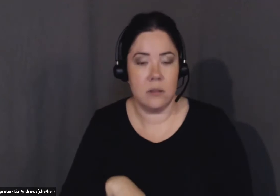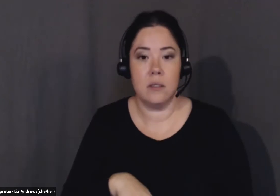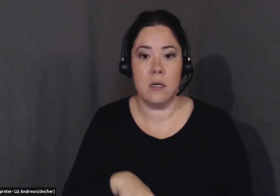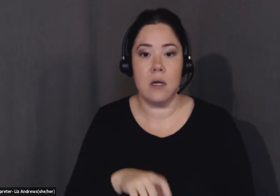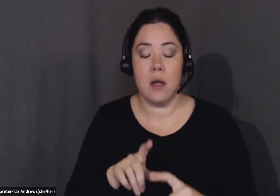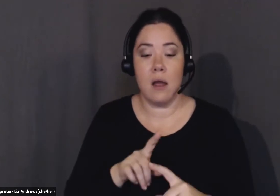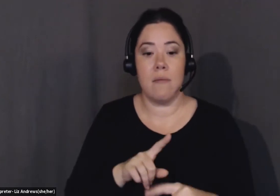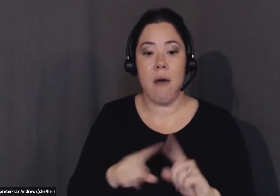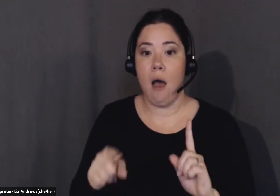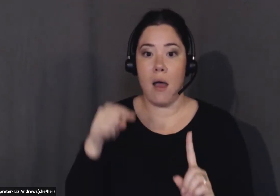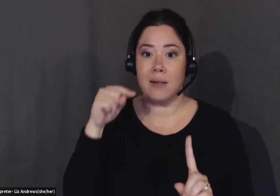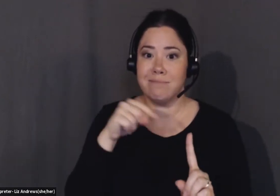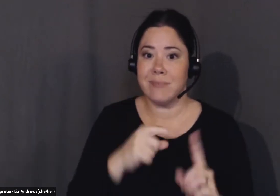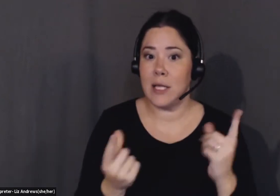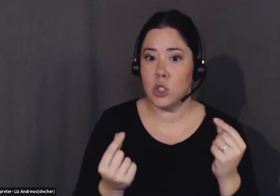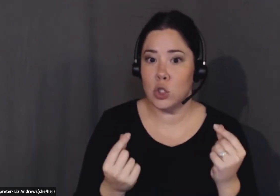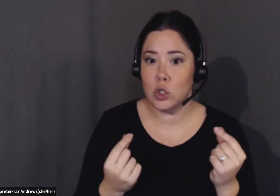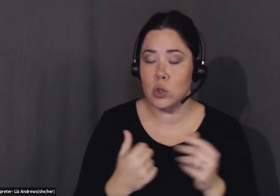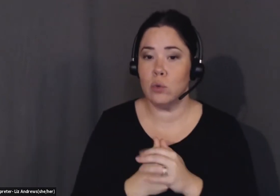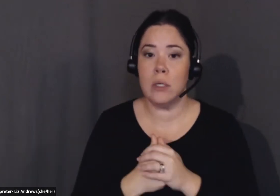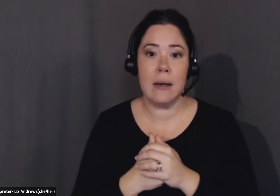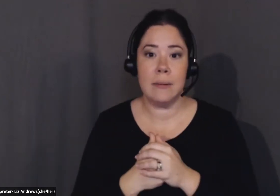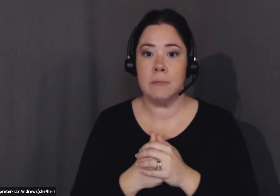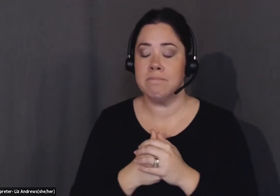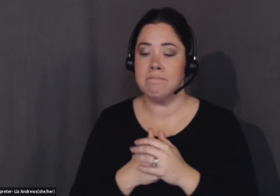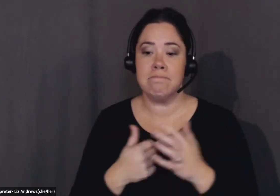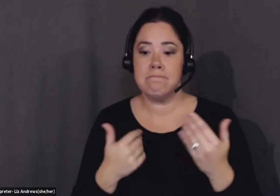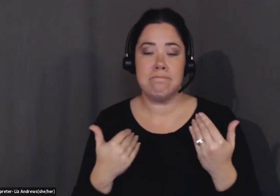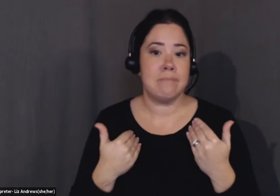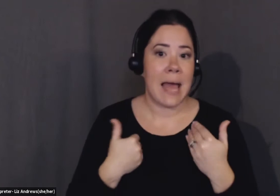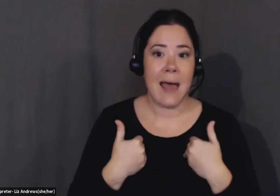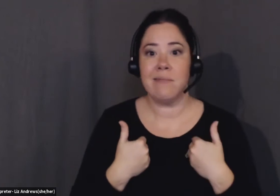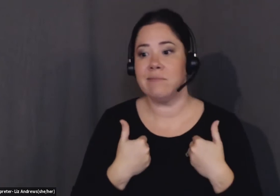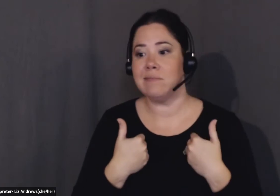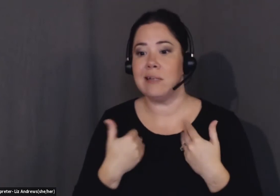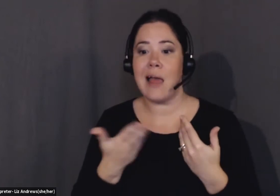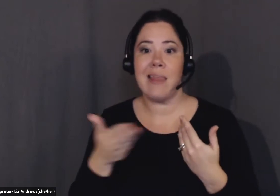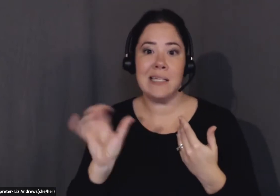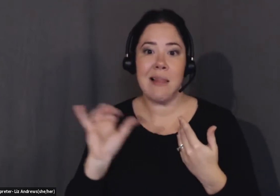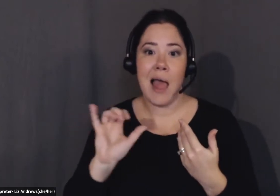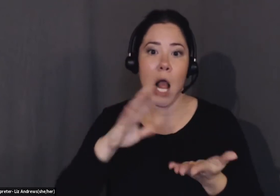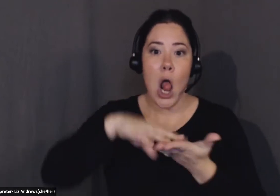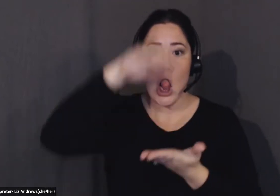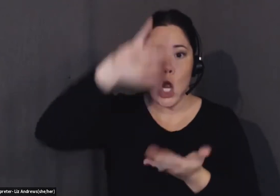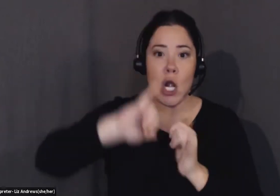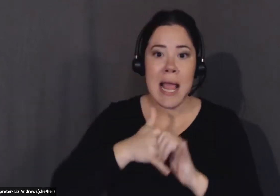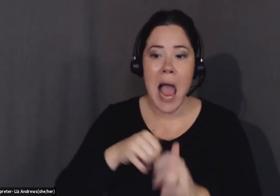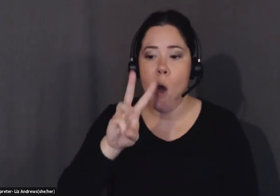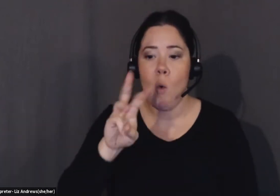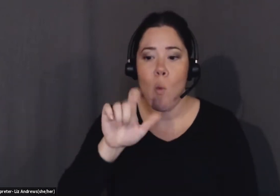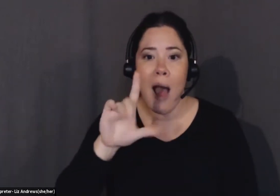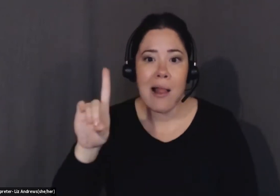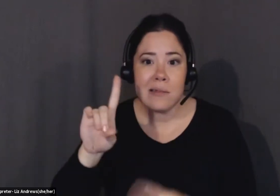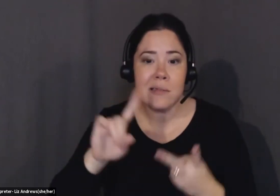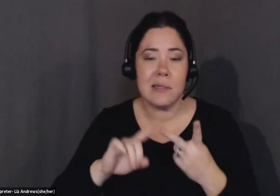they have all sorts of things, from learning how to weld, learning how to blow